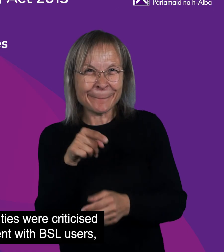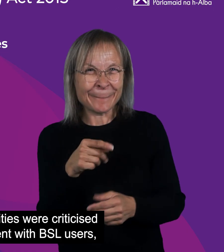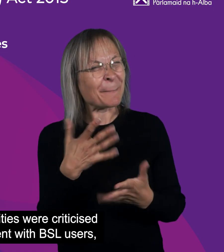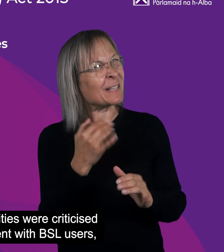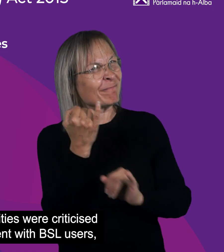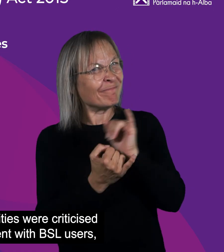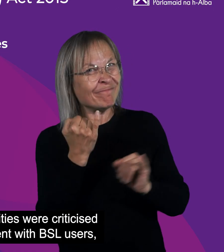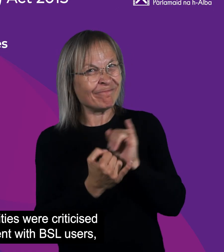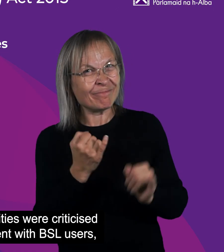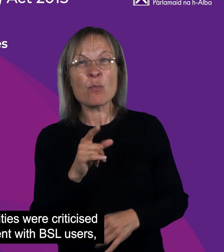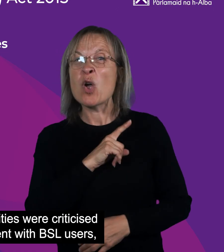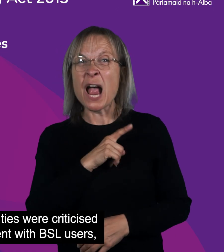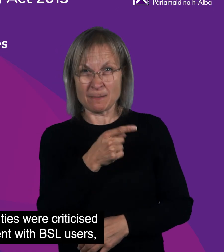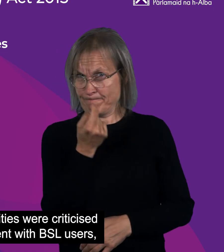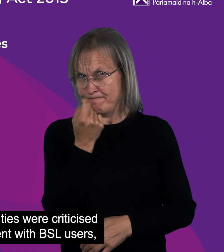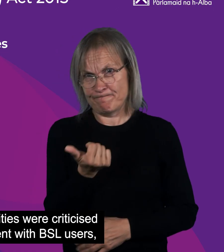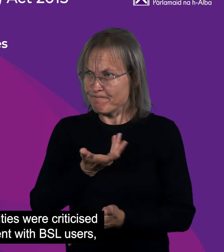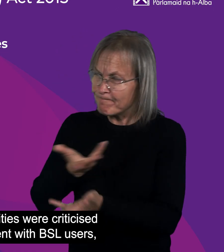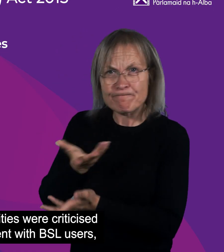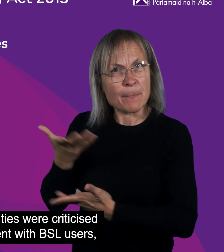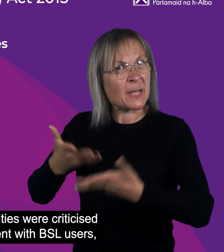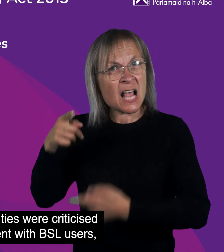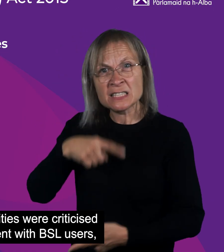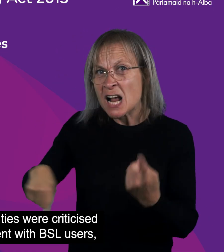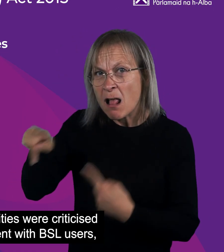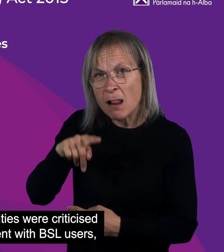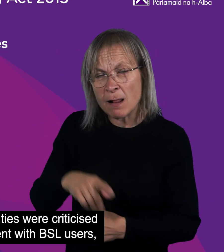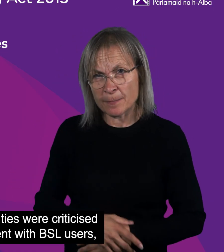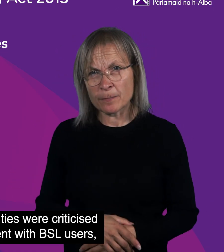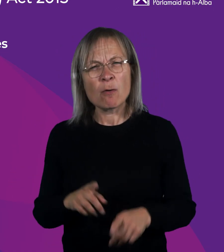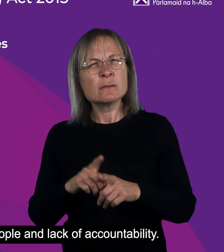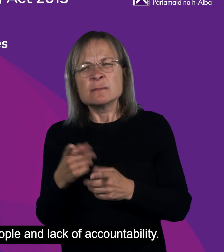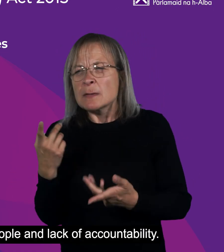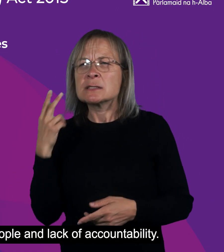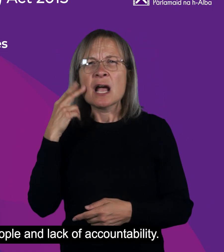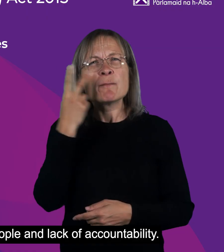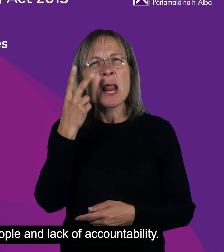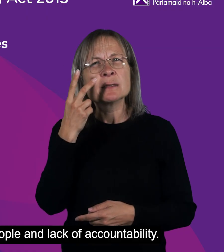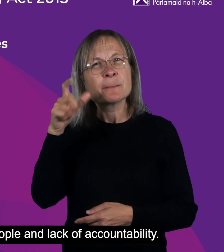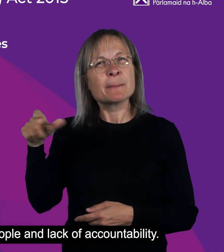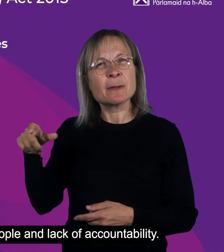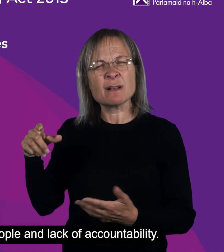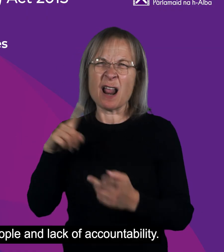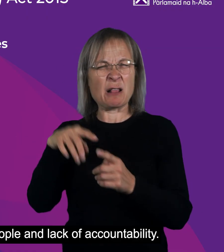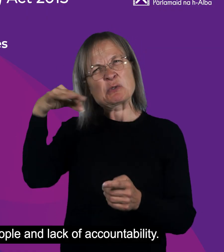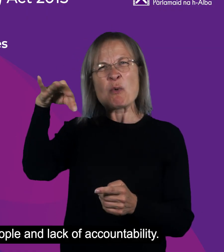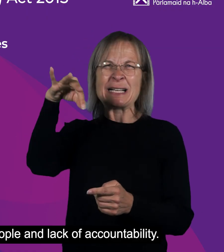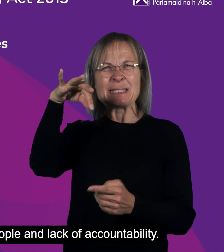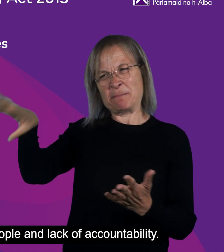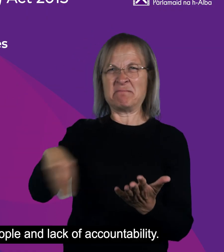However, some authorities were criticised for a lack of engagement with BSL users, tokenistic inclusion of deaf-blind people, and